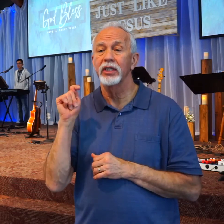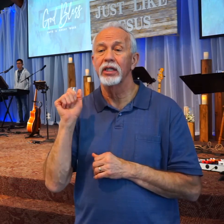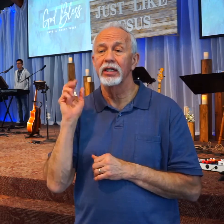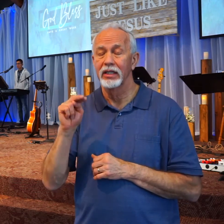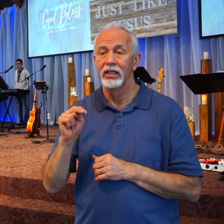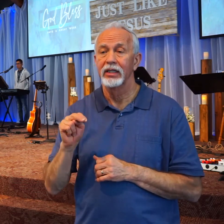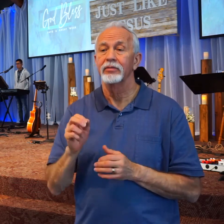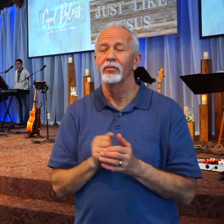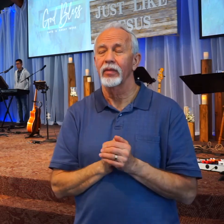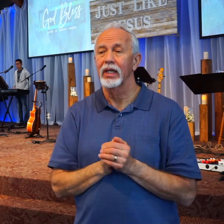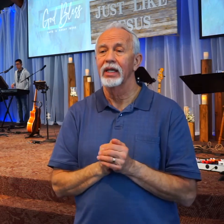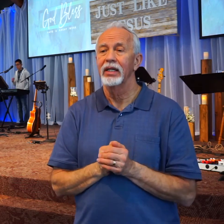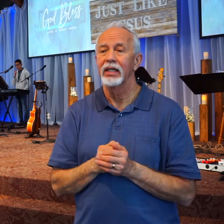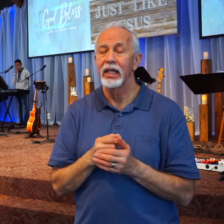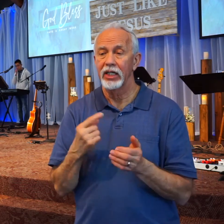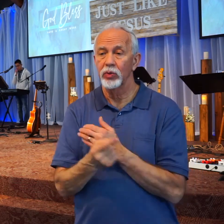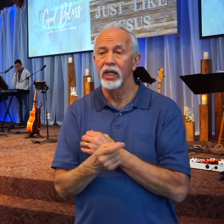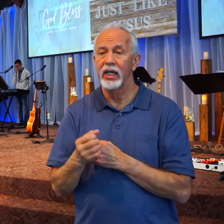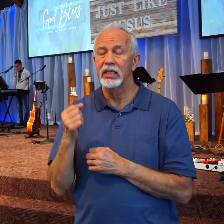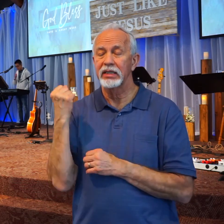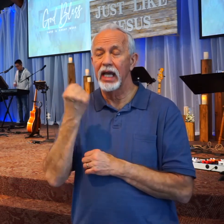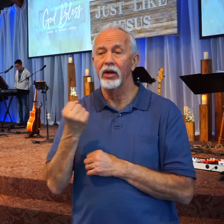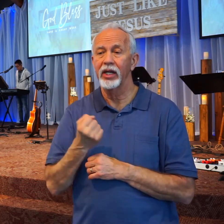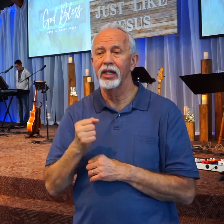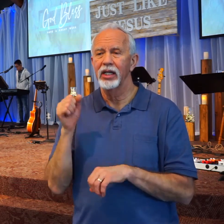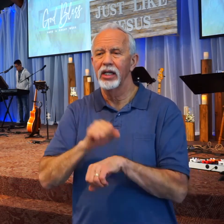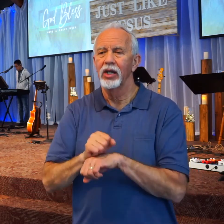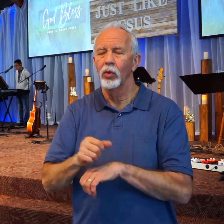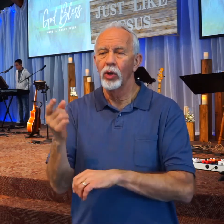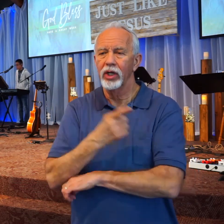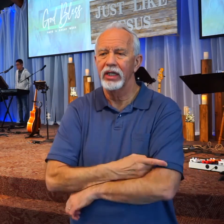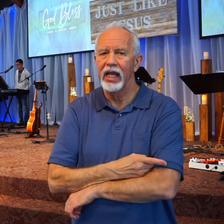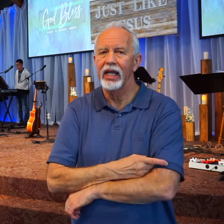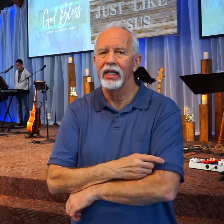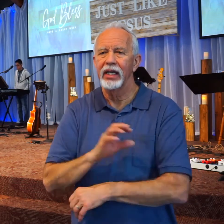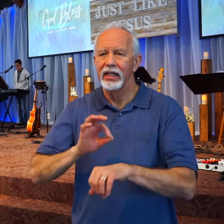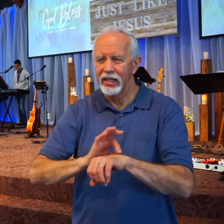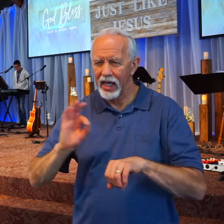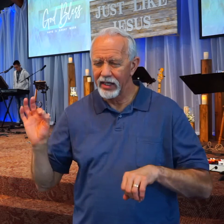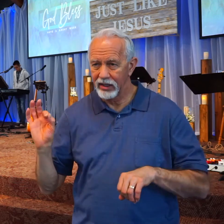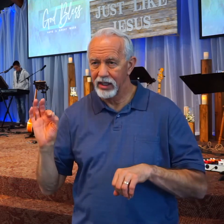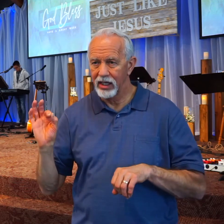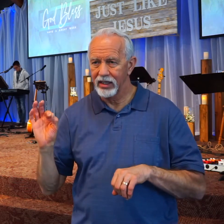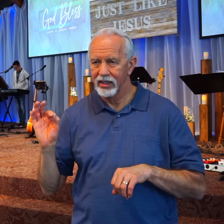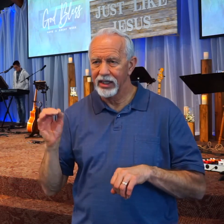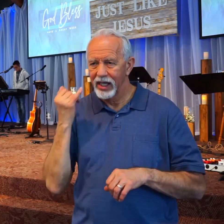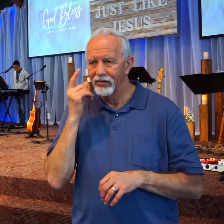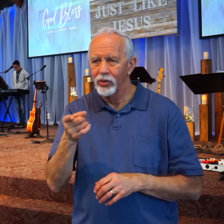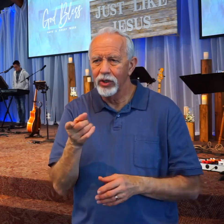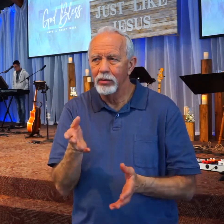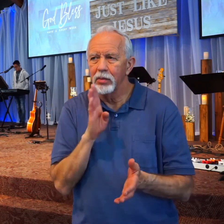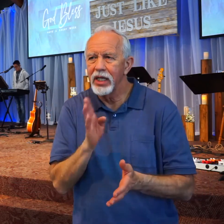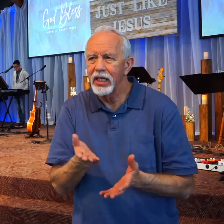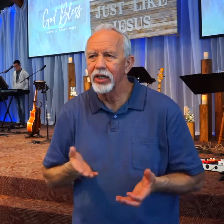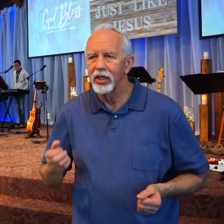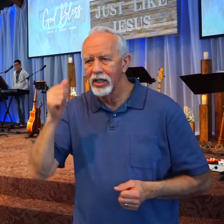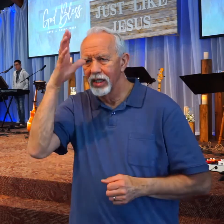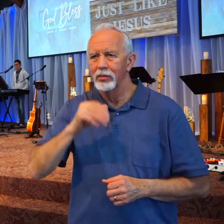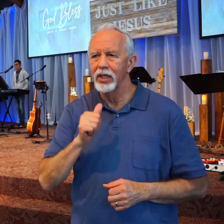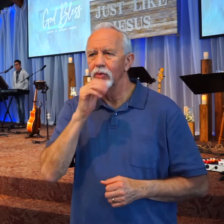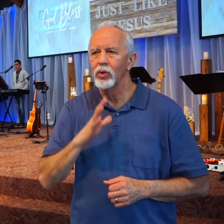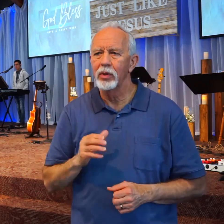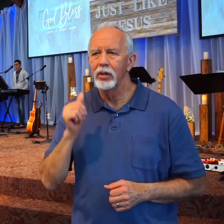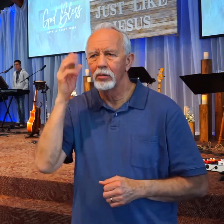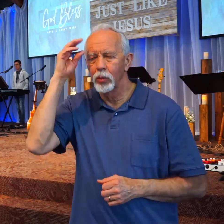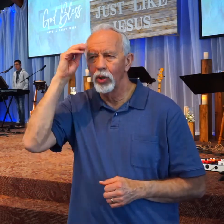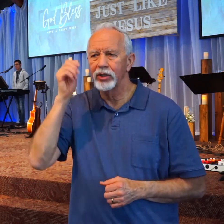Next Saturday, work day, 9 o'clock a.m. Did I get it right? If you can be here, men, women, boys,